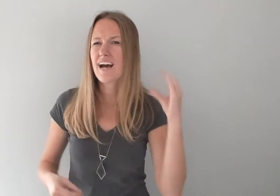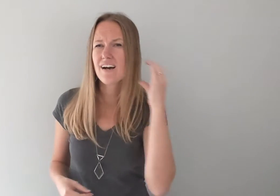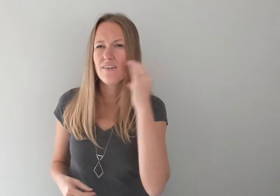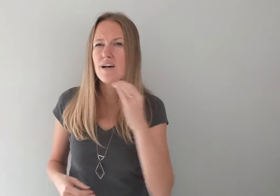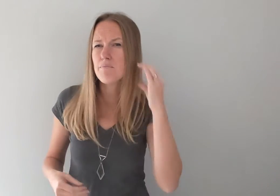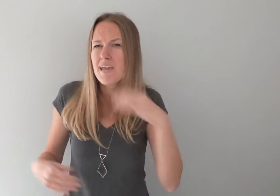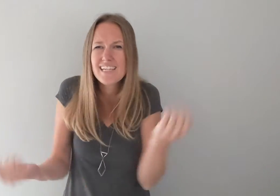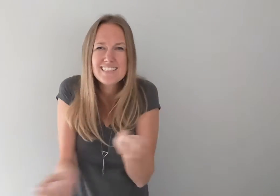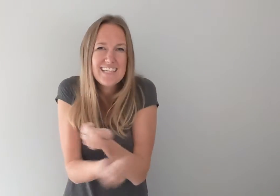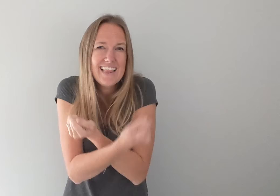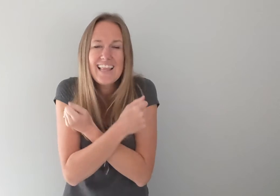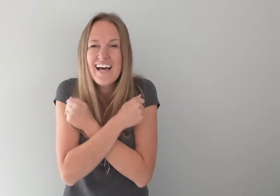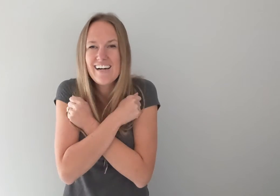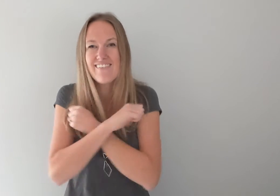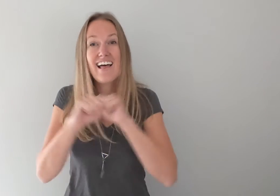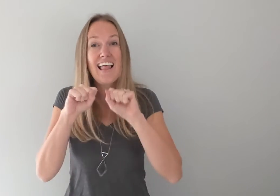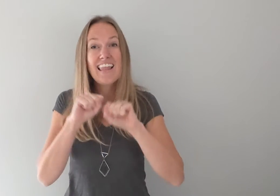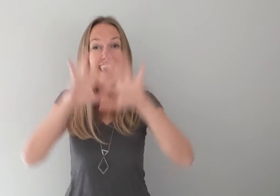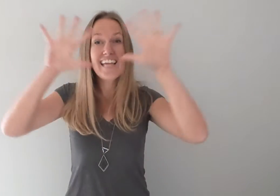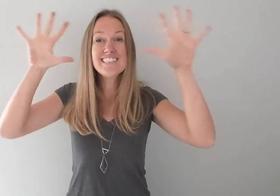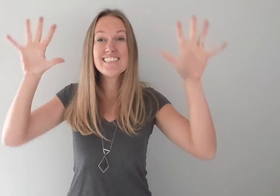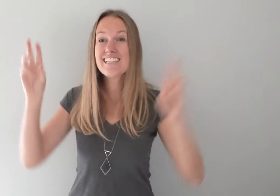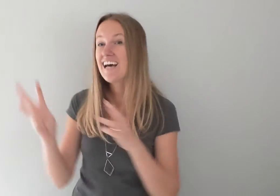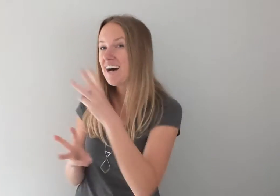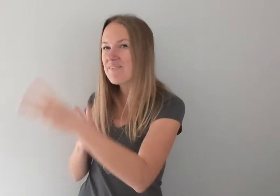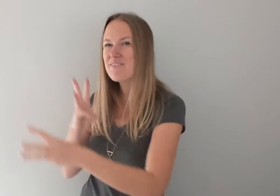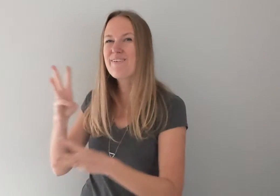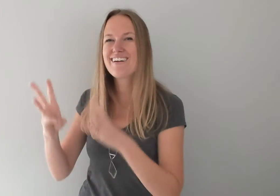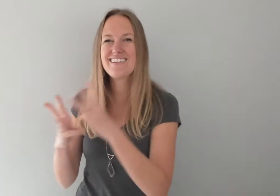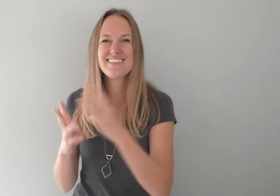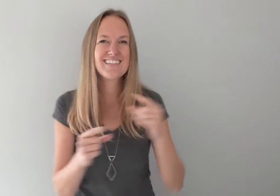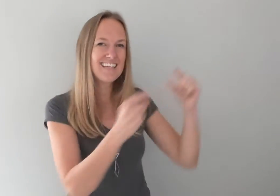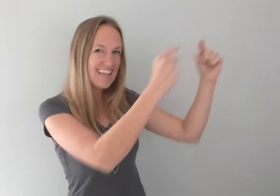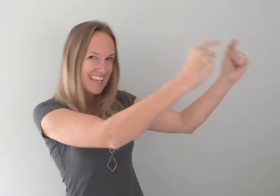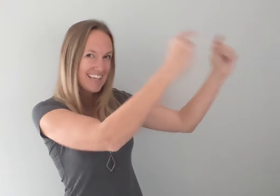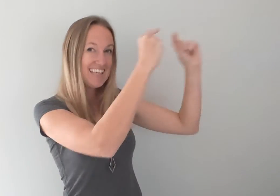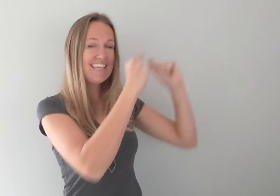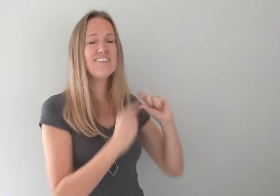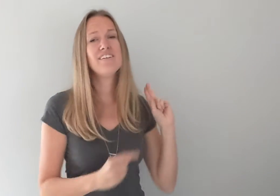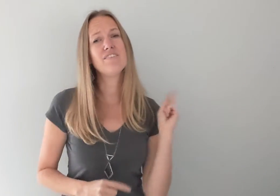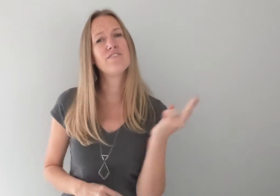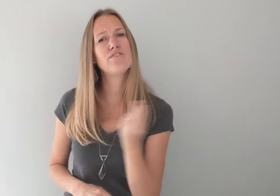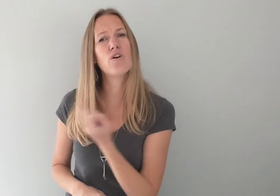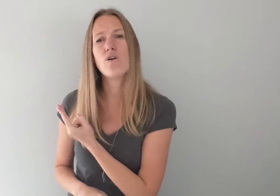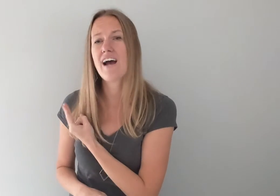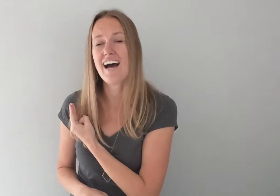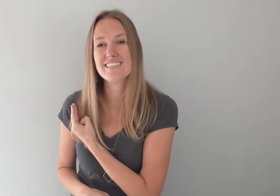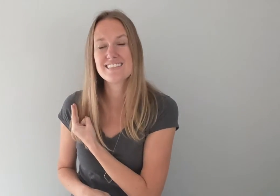of amazing love, light of the world, given for us.